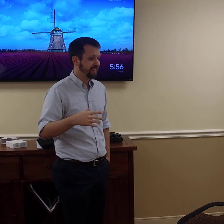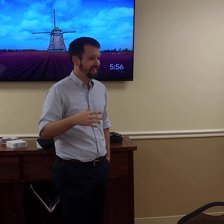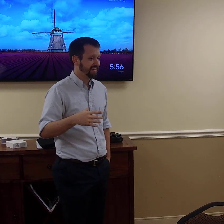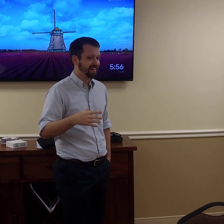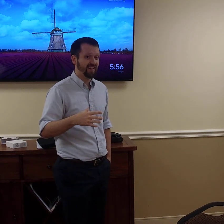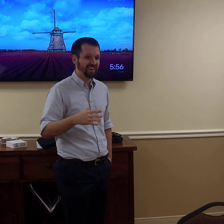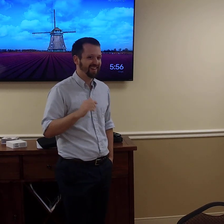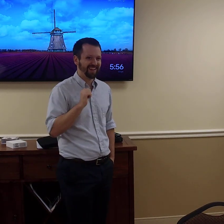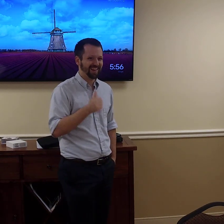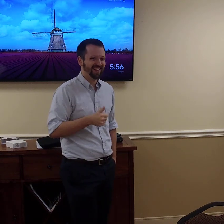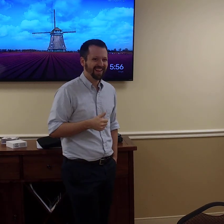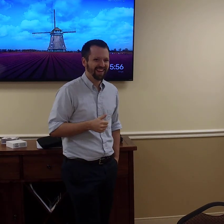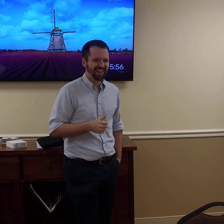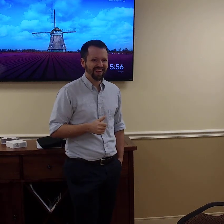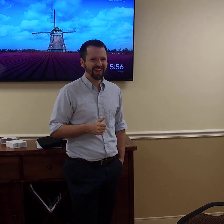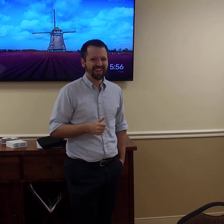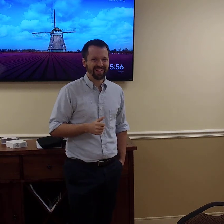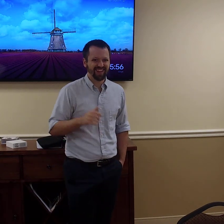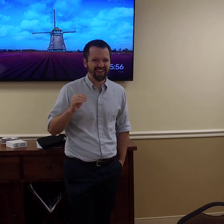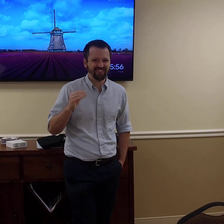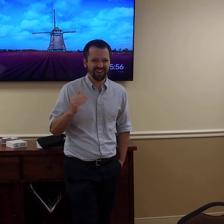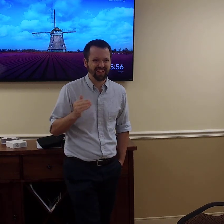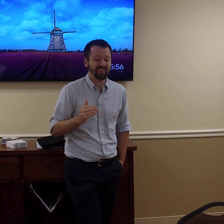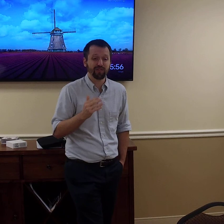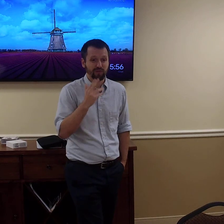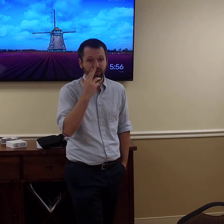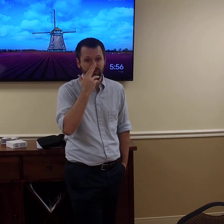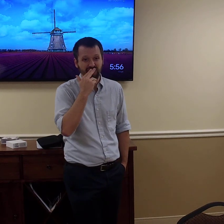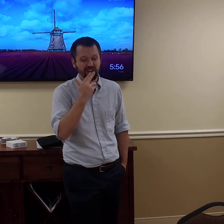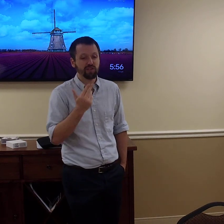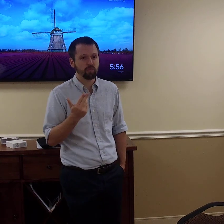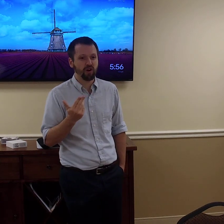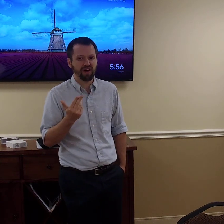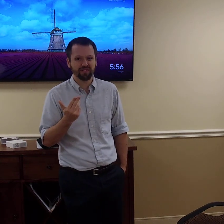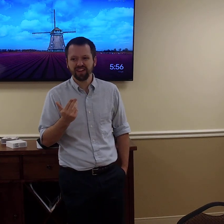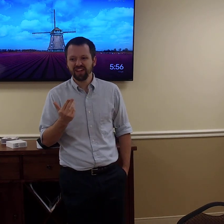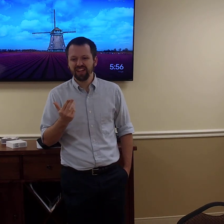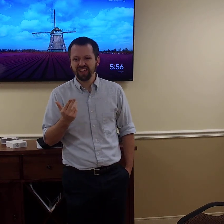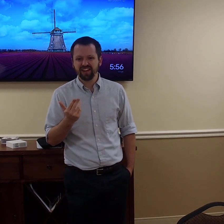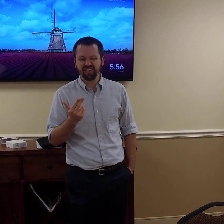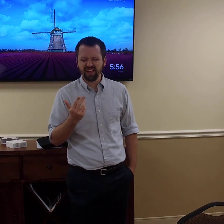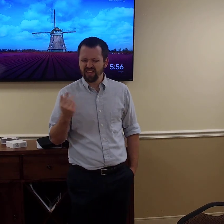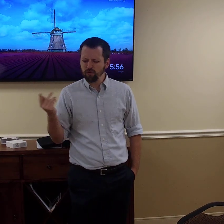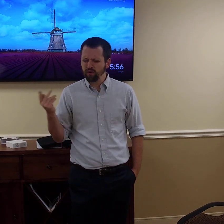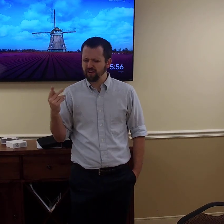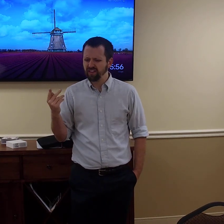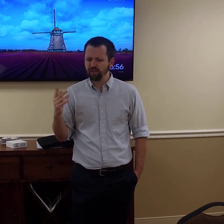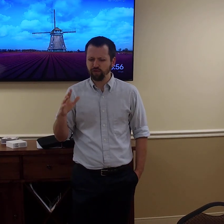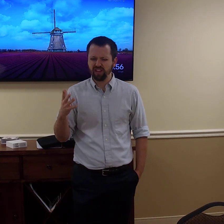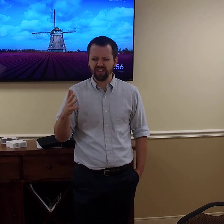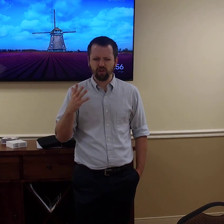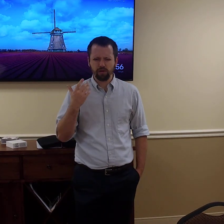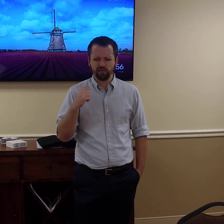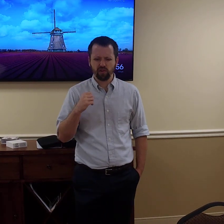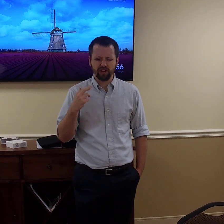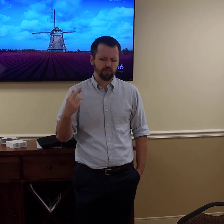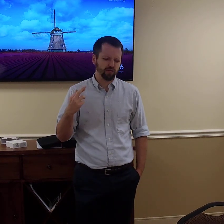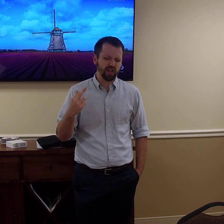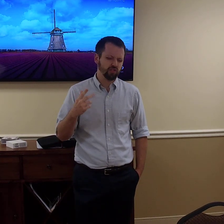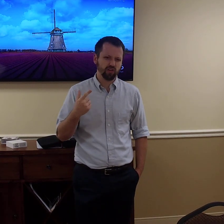again. No, he didn't. Taught him a lot. It was really funny. It was more of, because I think we were at least friendly. I don't remember if we were like friends or anything